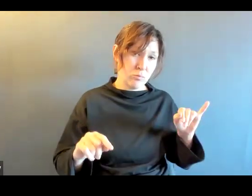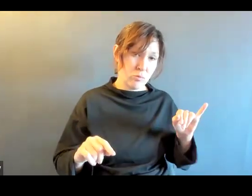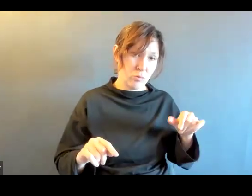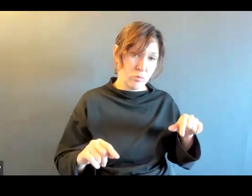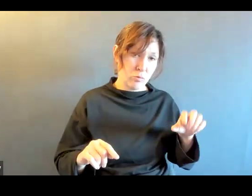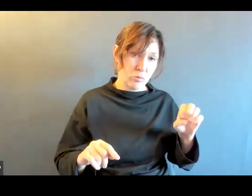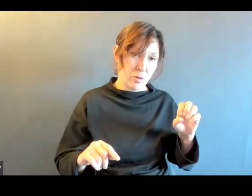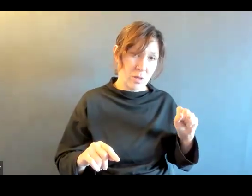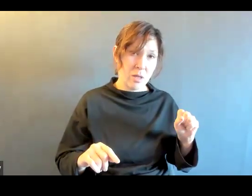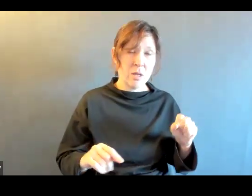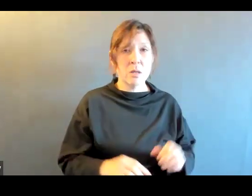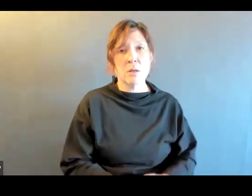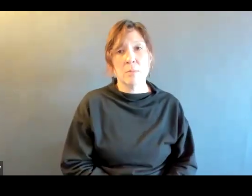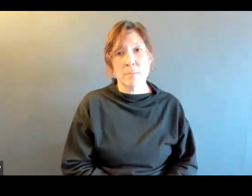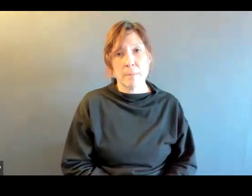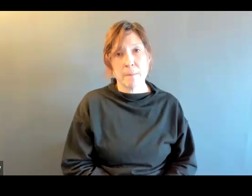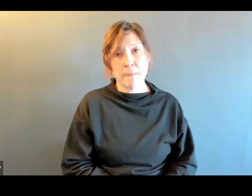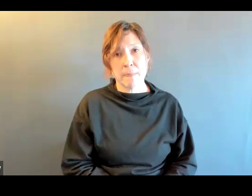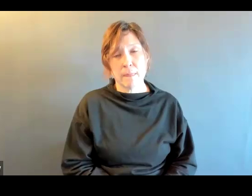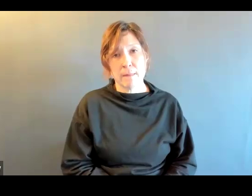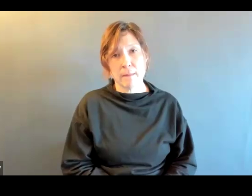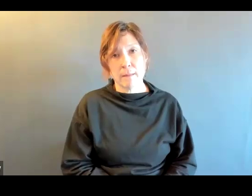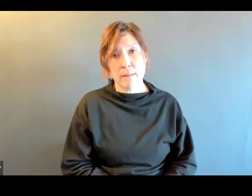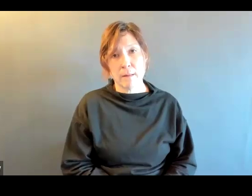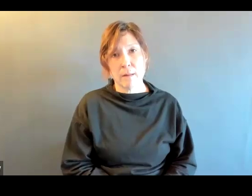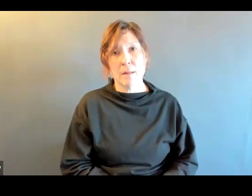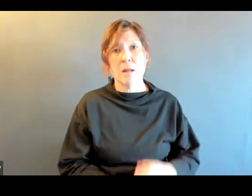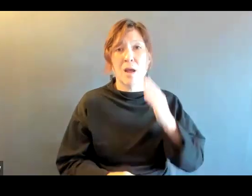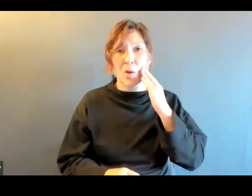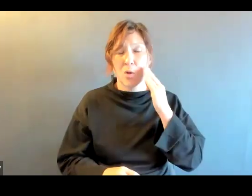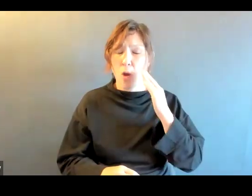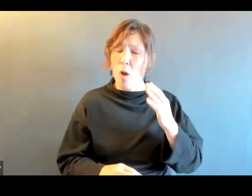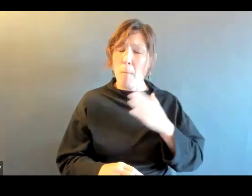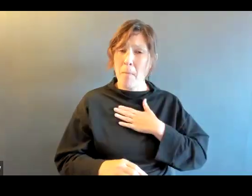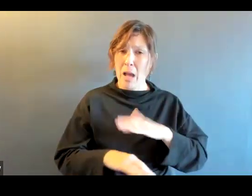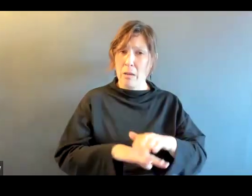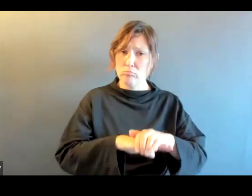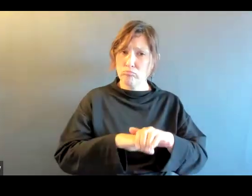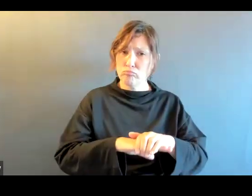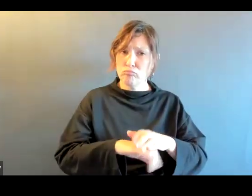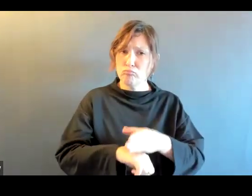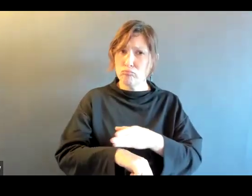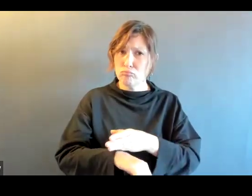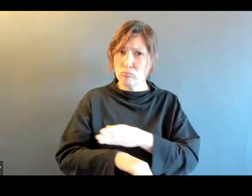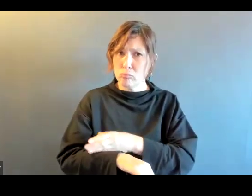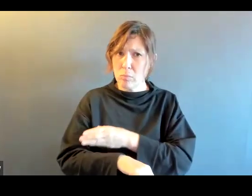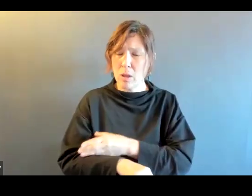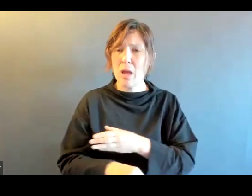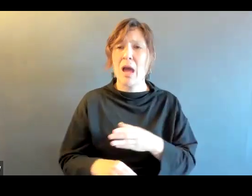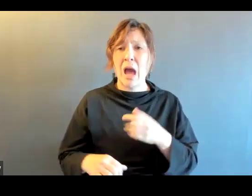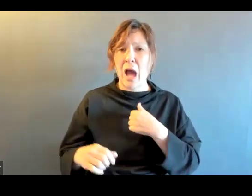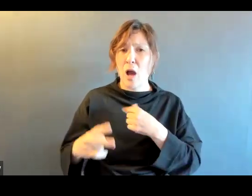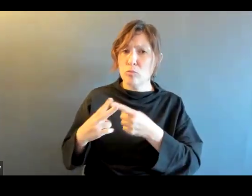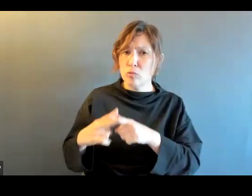want you to know that while my English is improving a lot, I am starting to lose